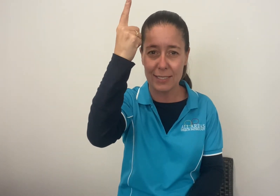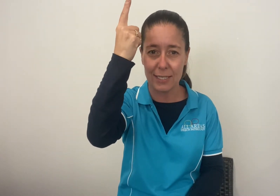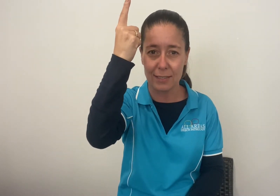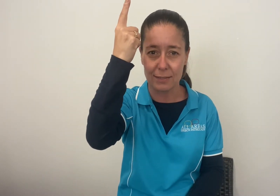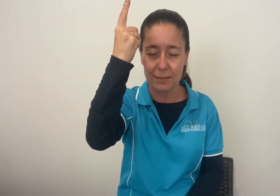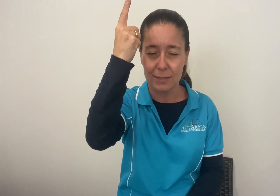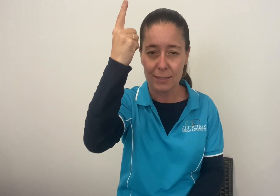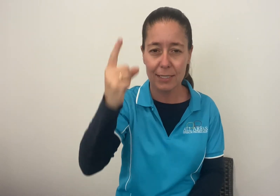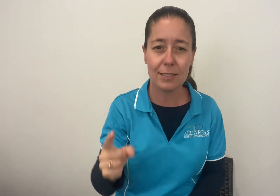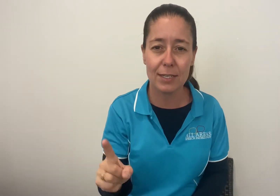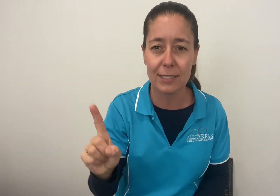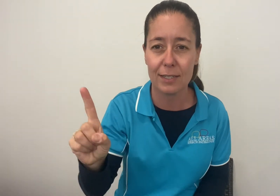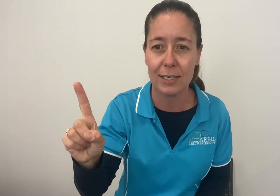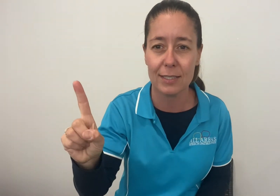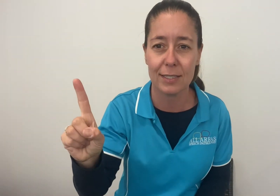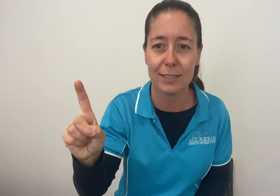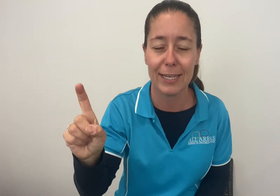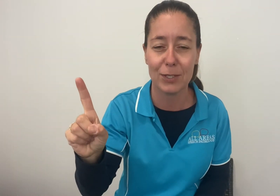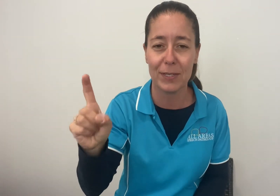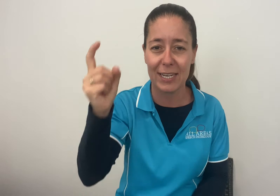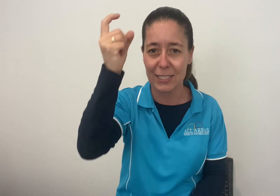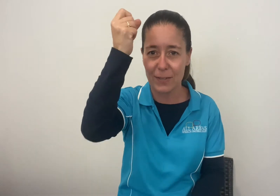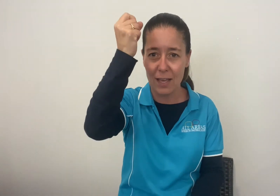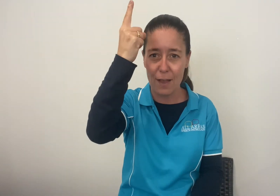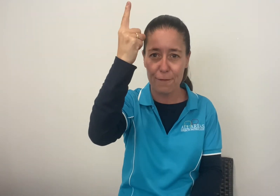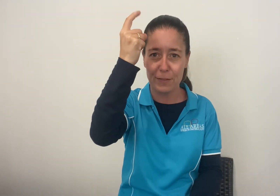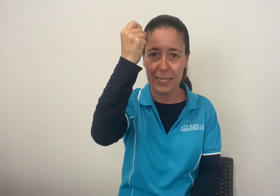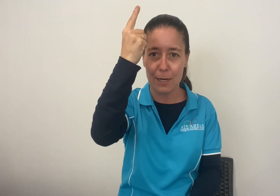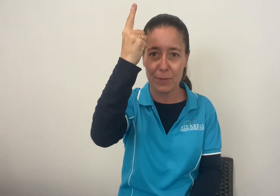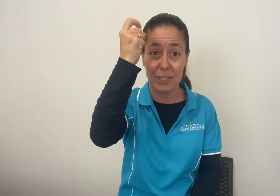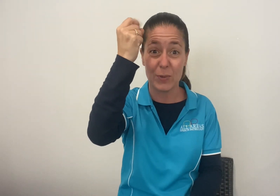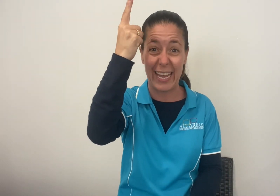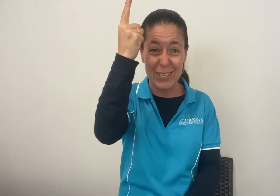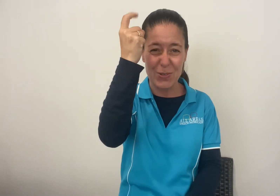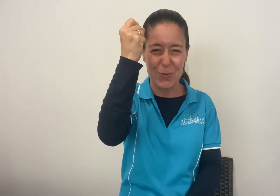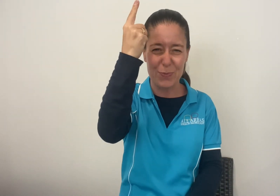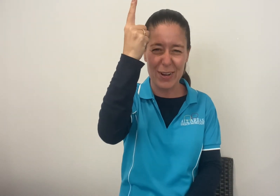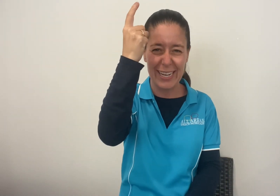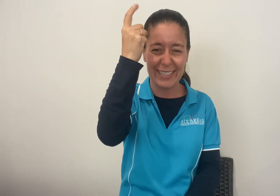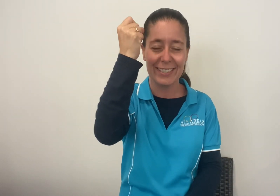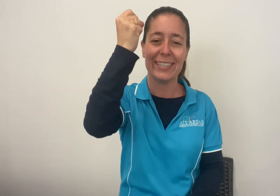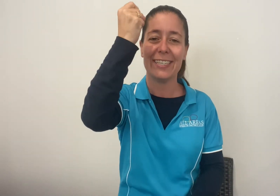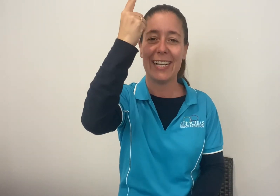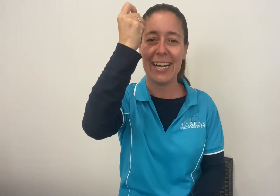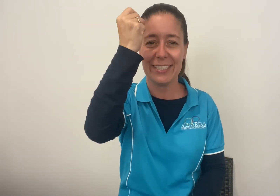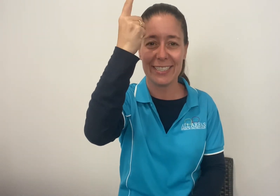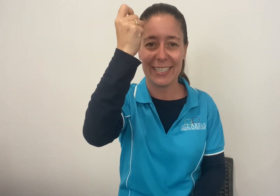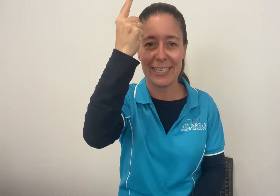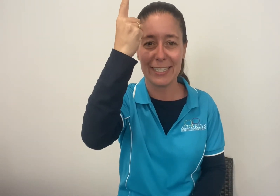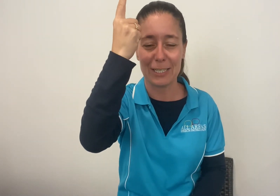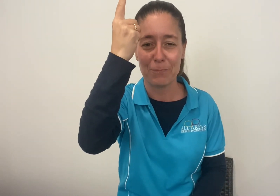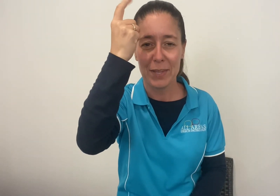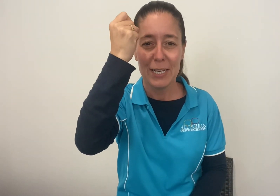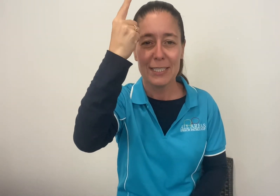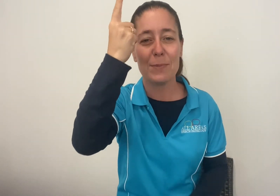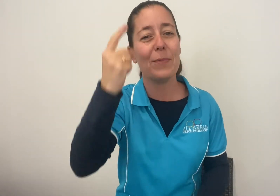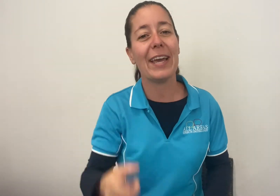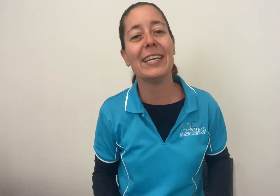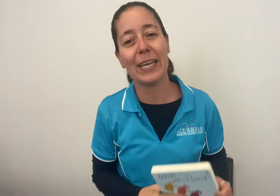understanding. That's a nice sign, isn't it? Take your index finger, flick it up near your head or your brain, understanding. So when we're adding keyword